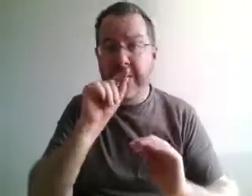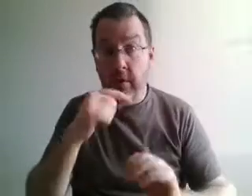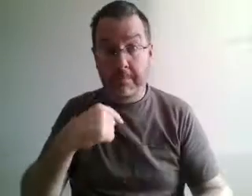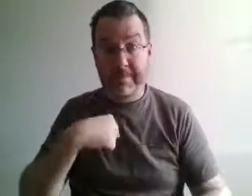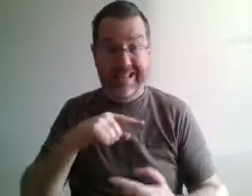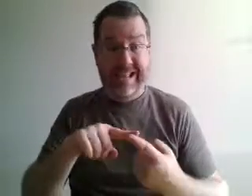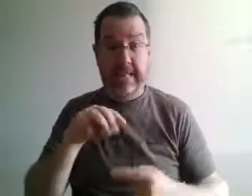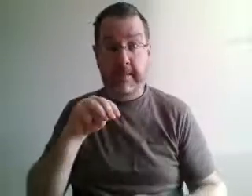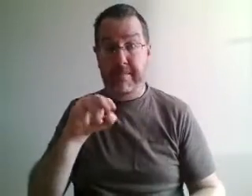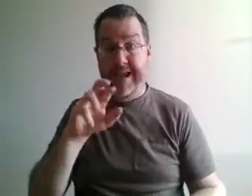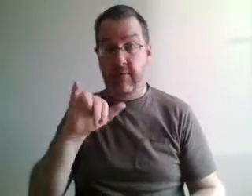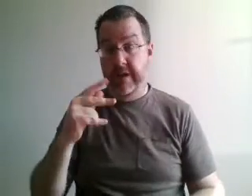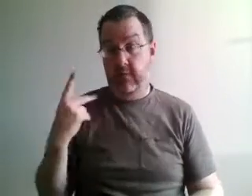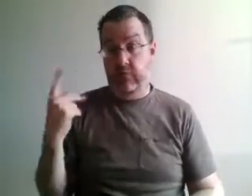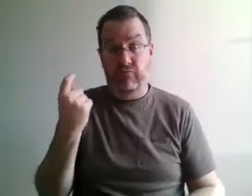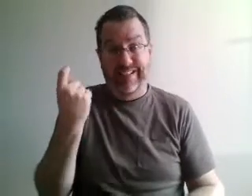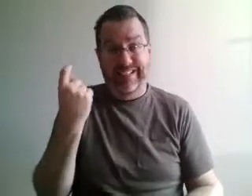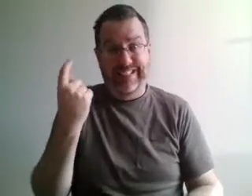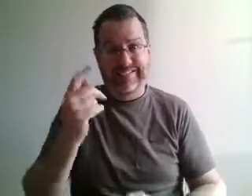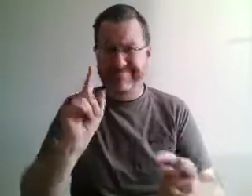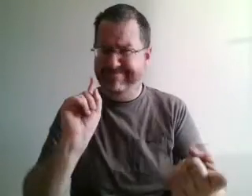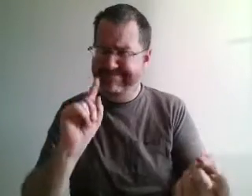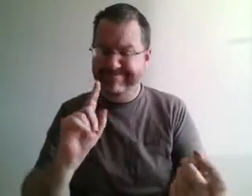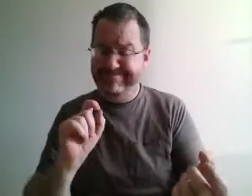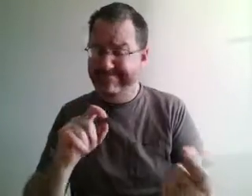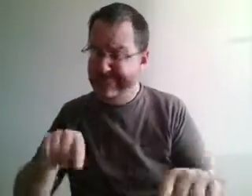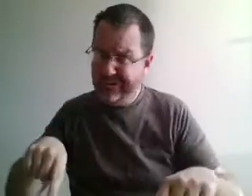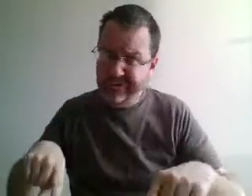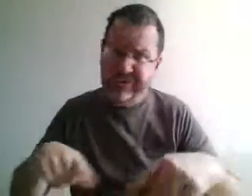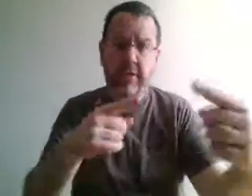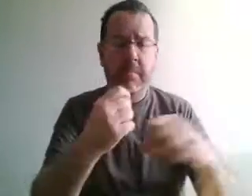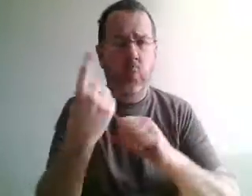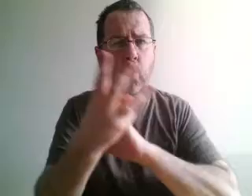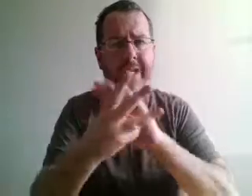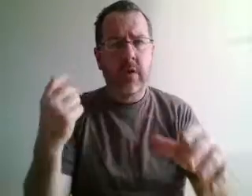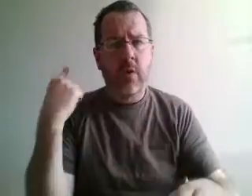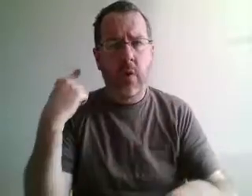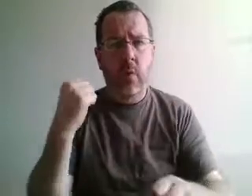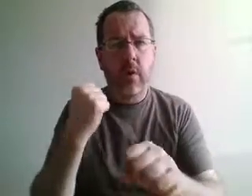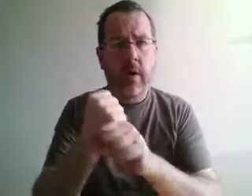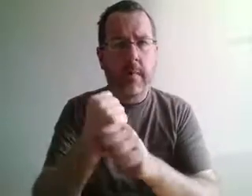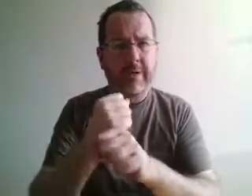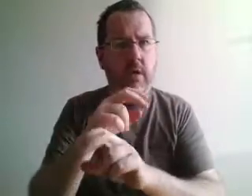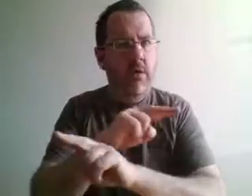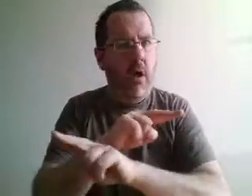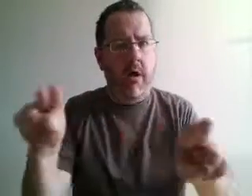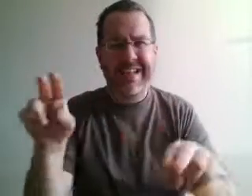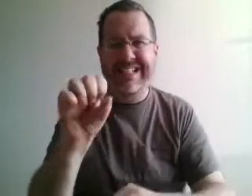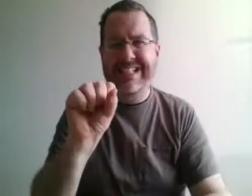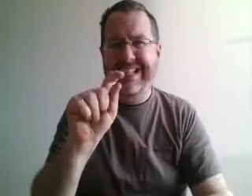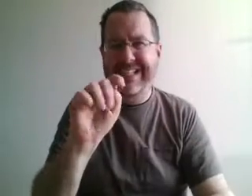only sort of put one to bed there about 7 or 8 days ago about non-steroidal anti-inflammatories, such as Nurofen